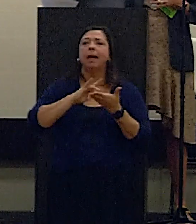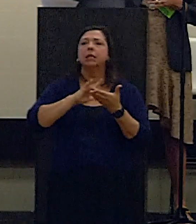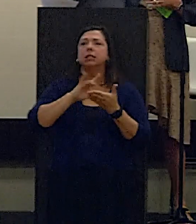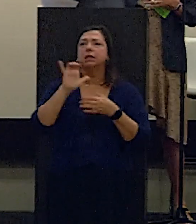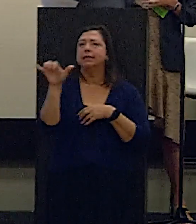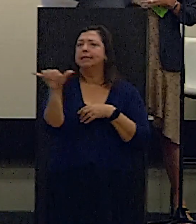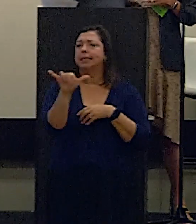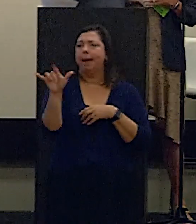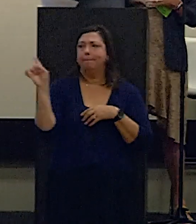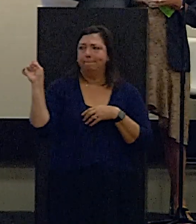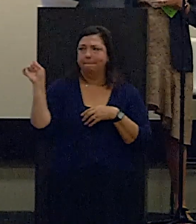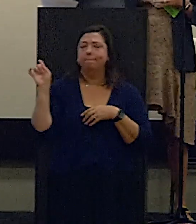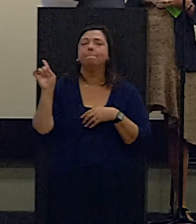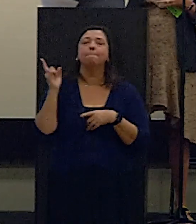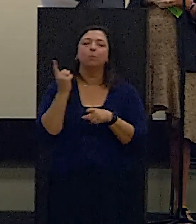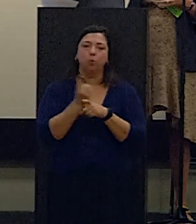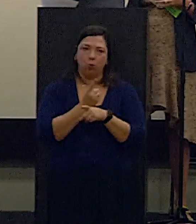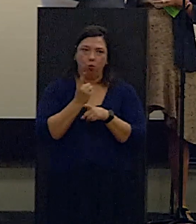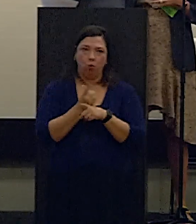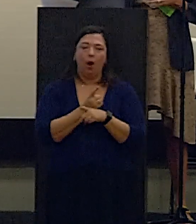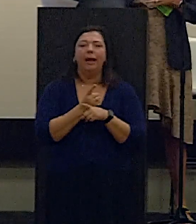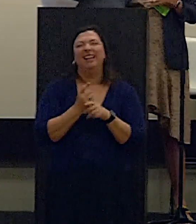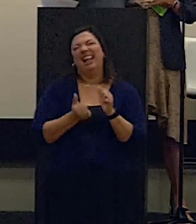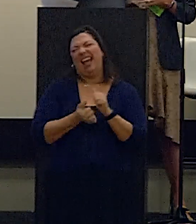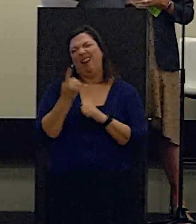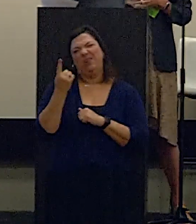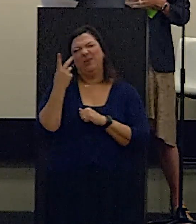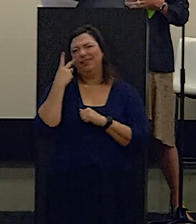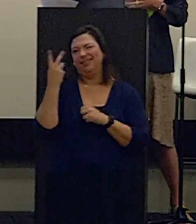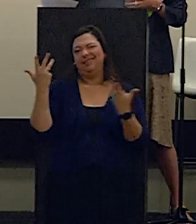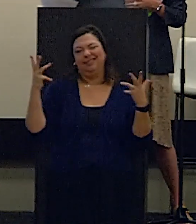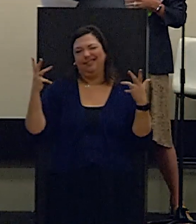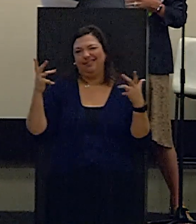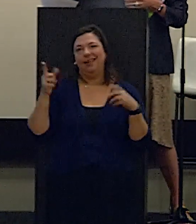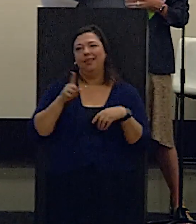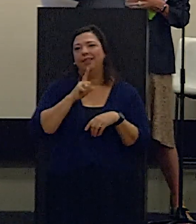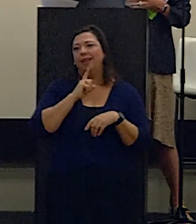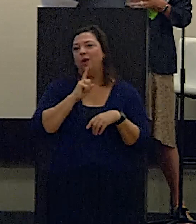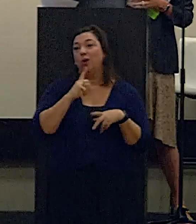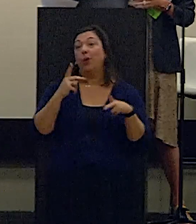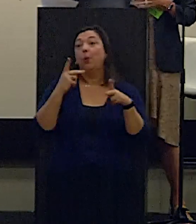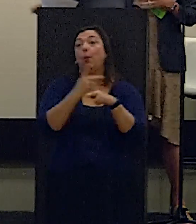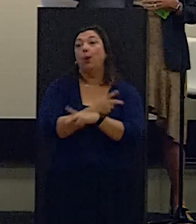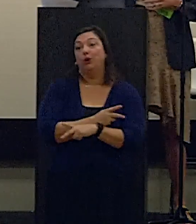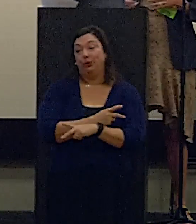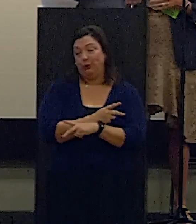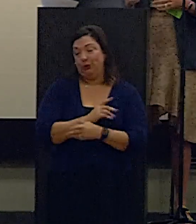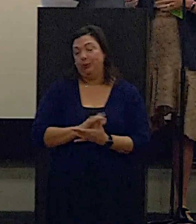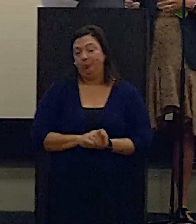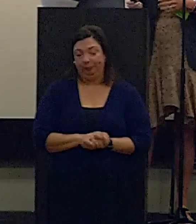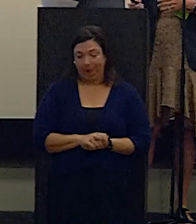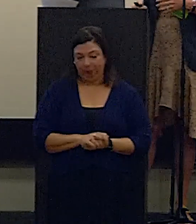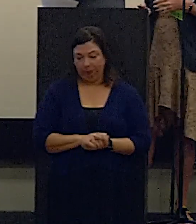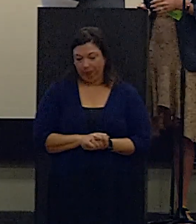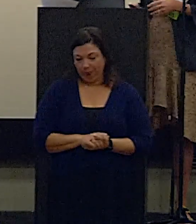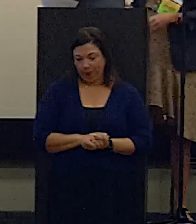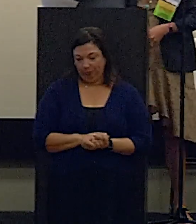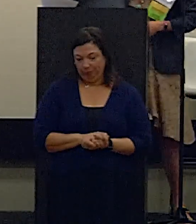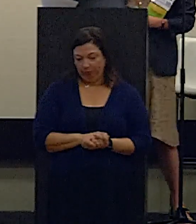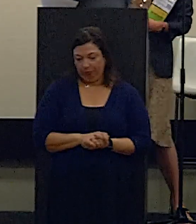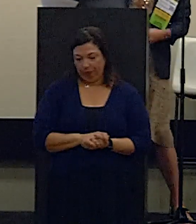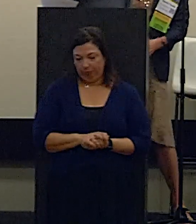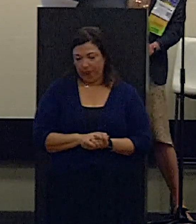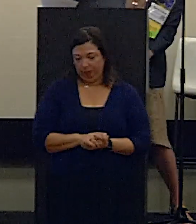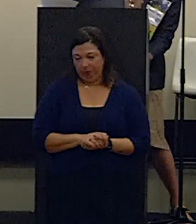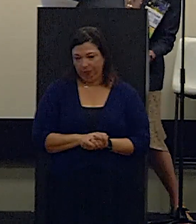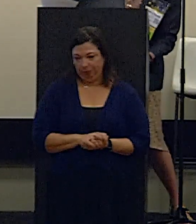this? Right? Almost everybody, or they are worse. Well, we